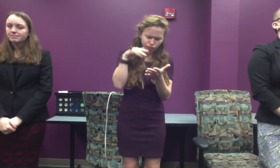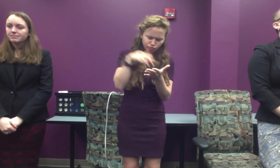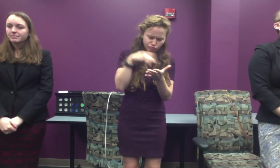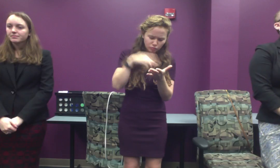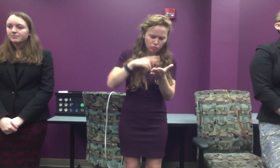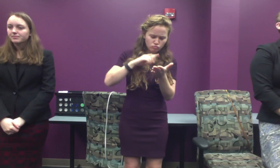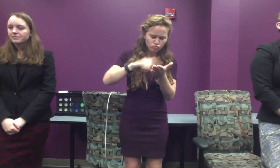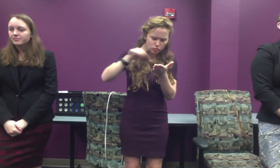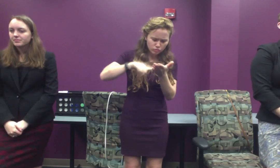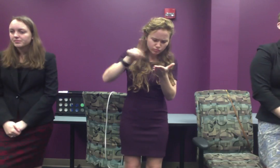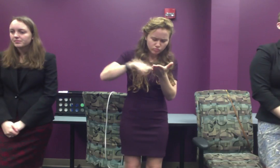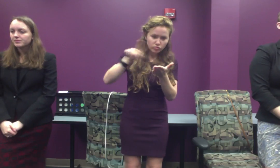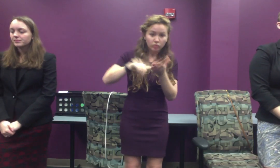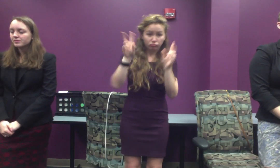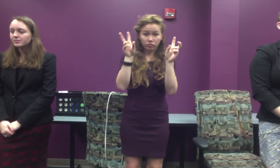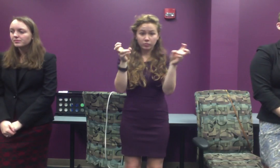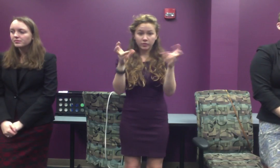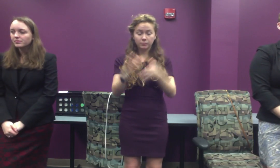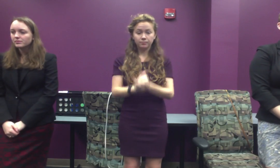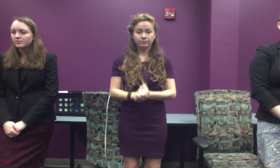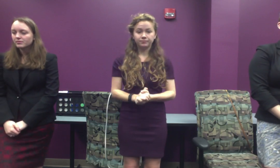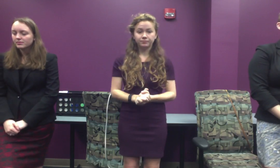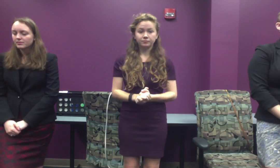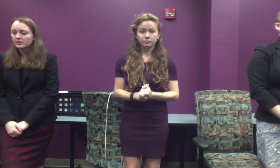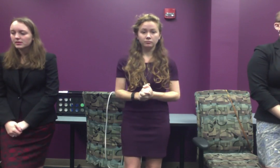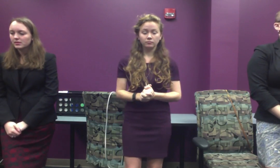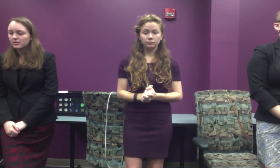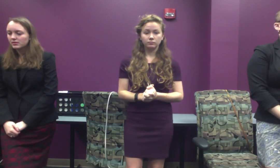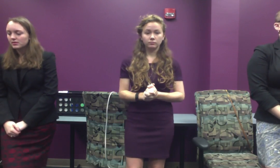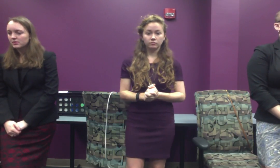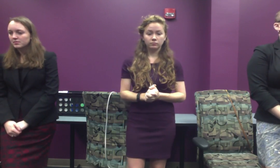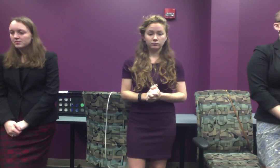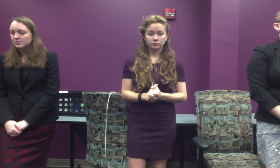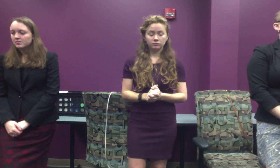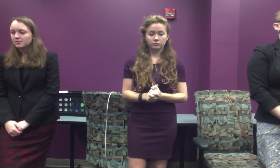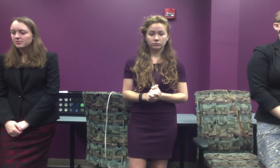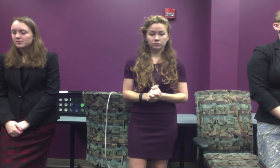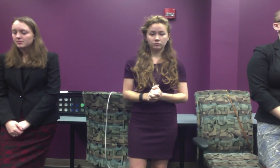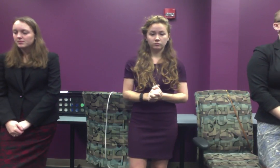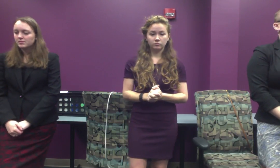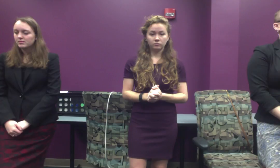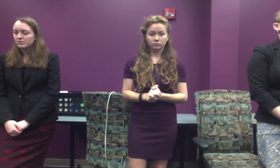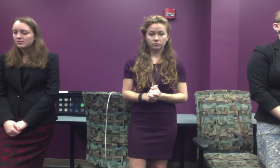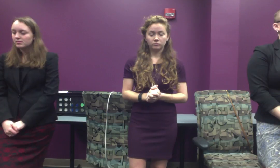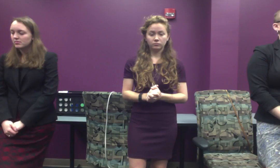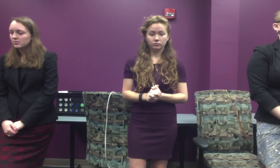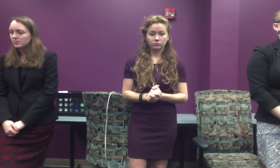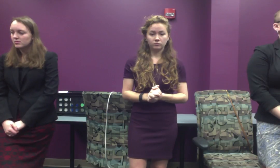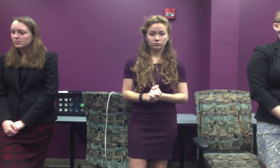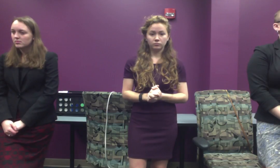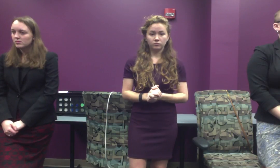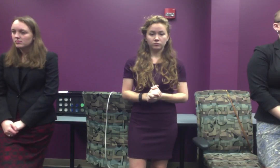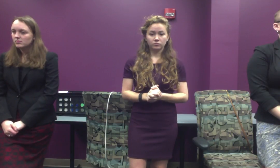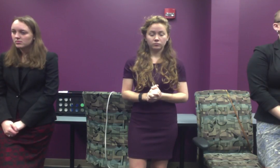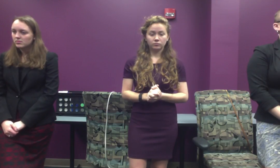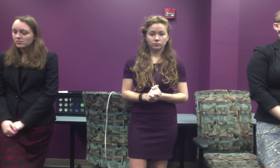When they're done, they turn in a rough copy to the editor, who then reads it over and edits and makes any changes that